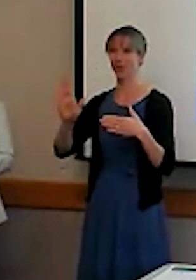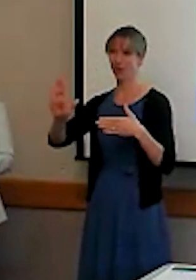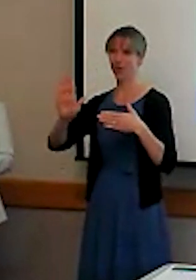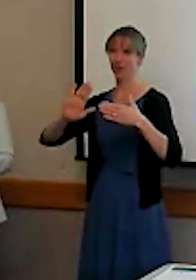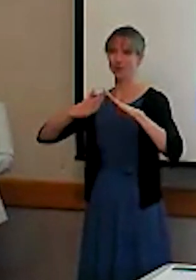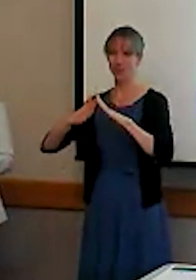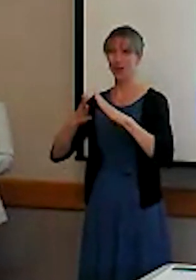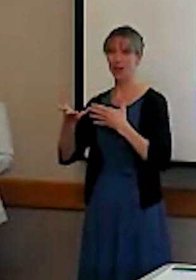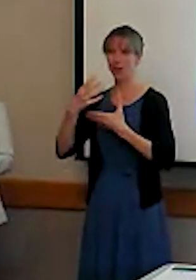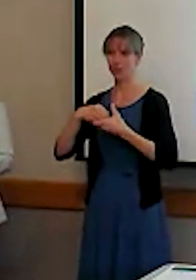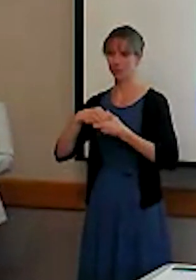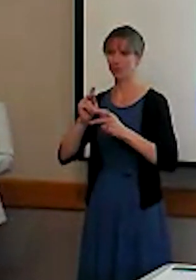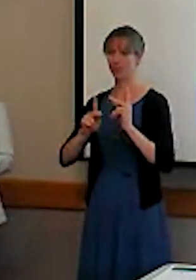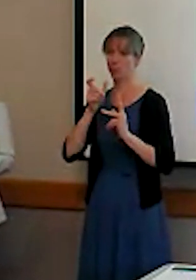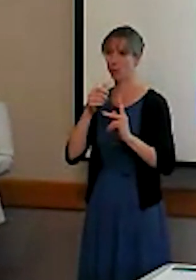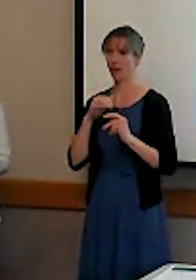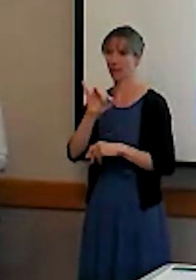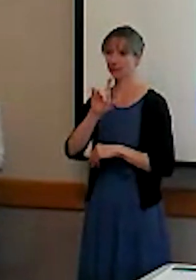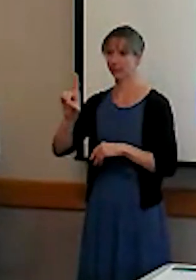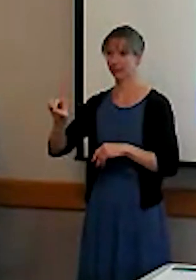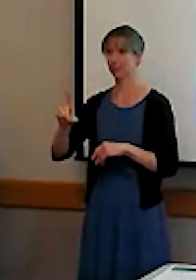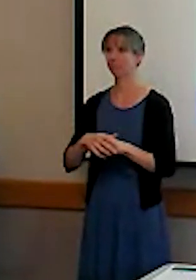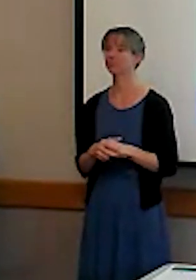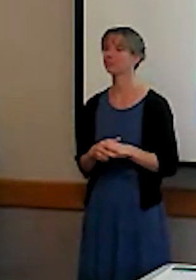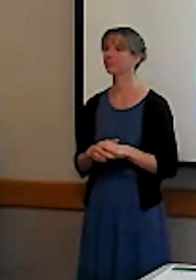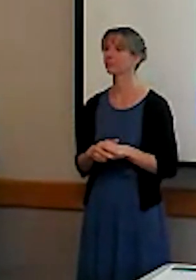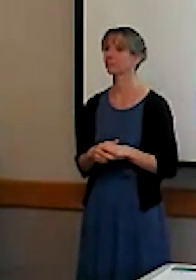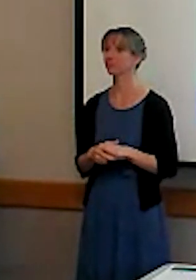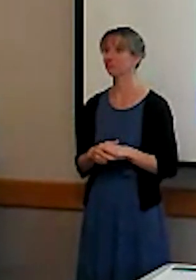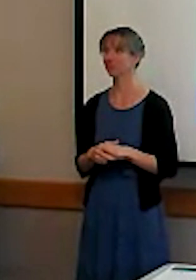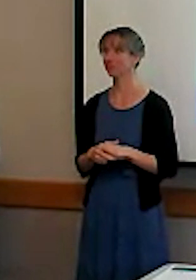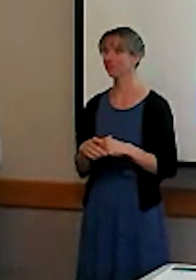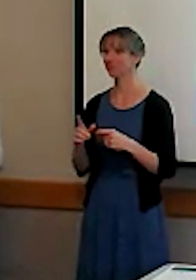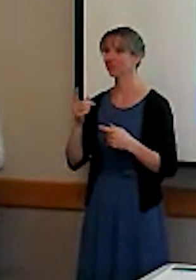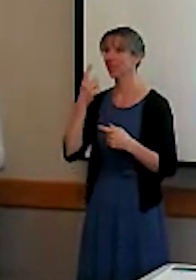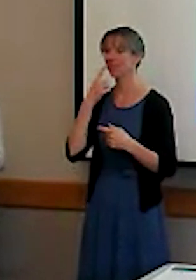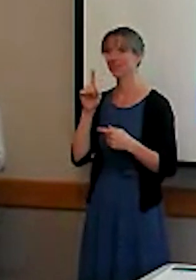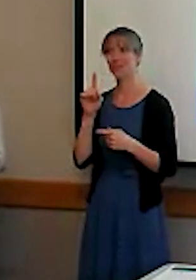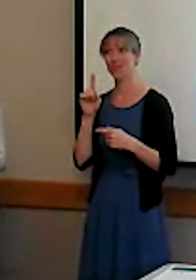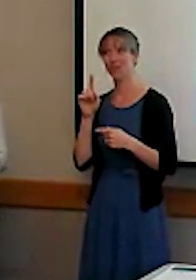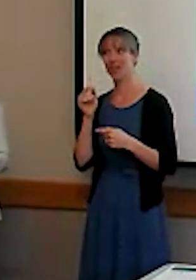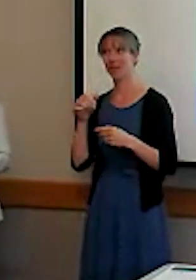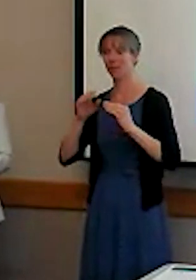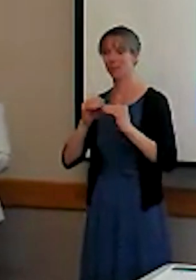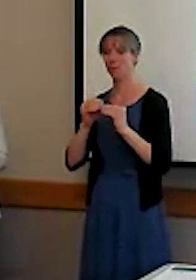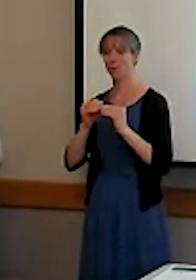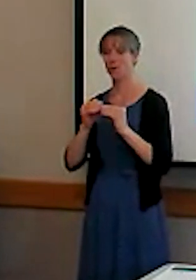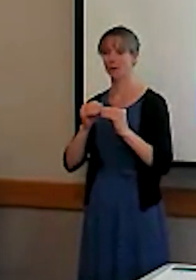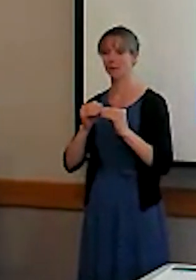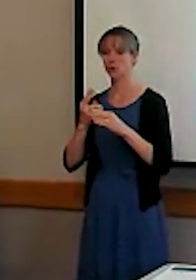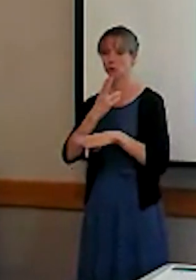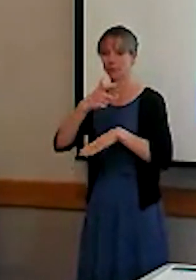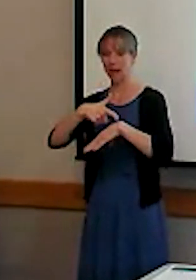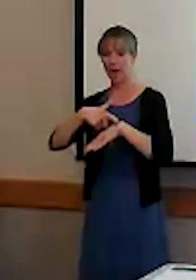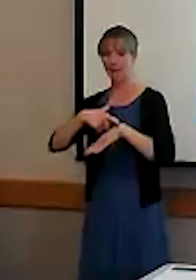community, including those with IDD. Just for the sake of being a little more efficient, I'm going to